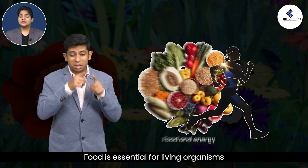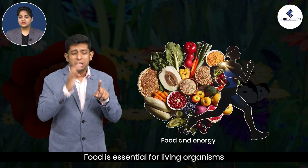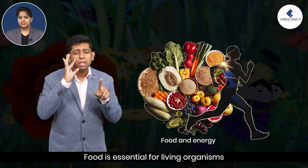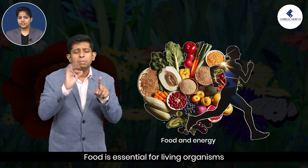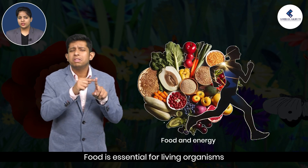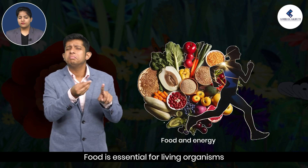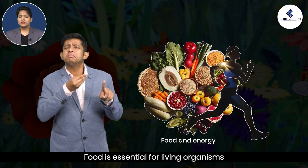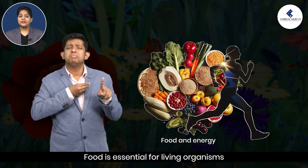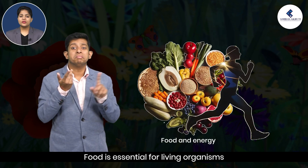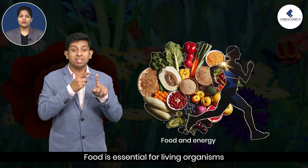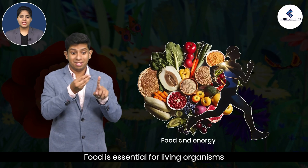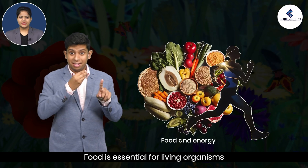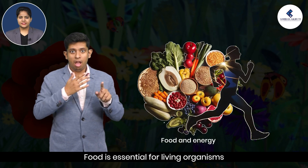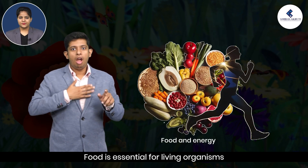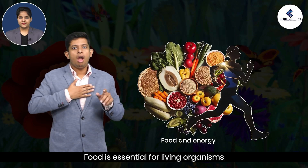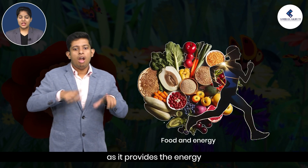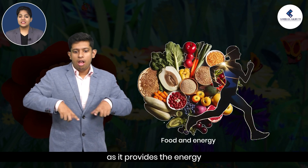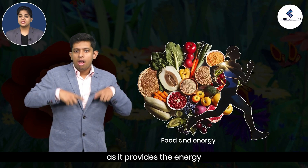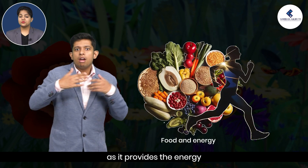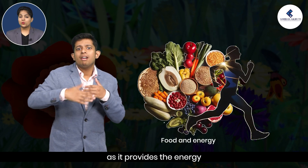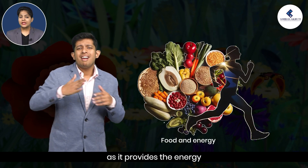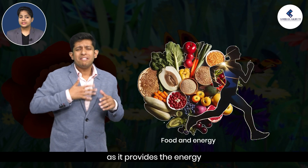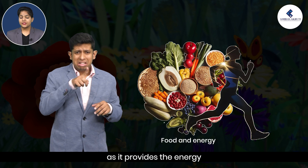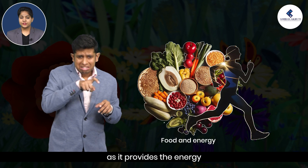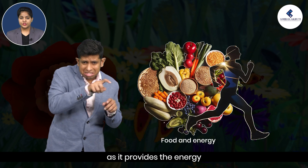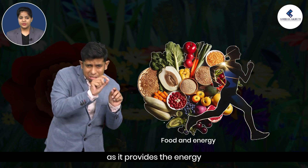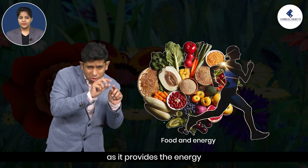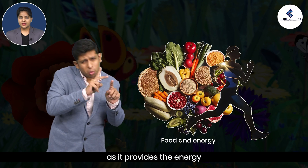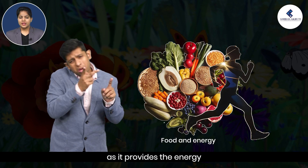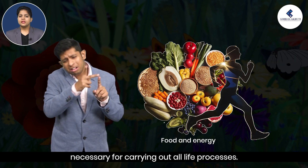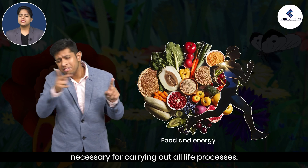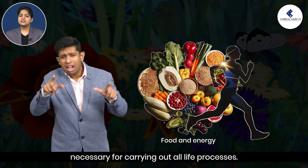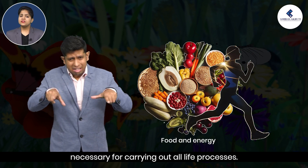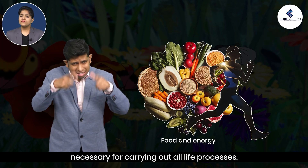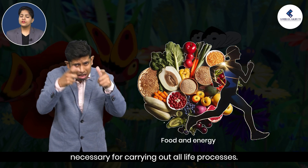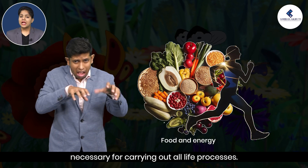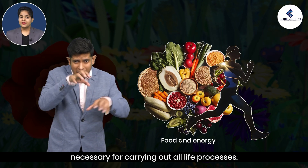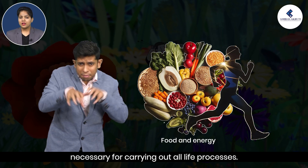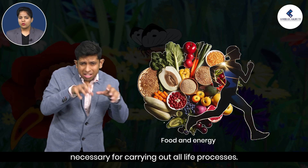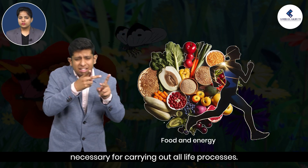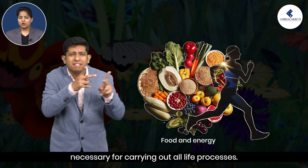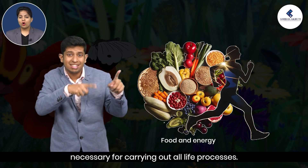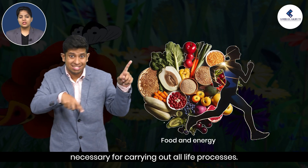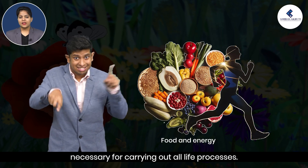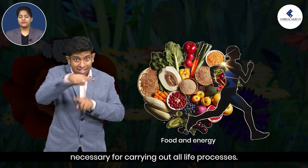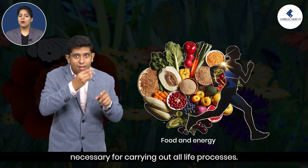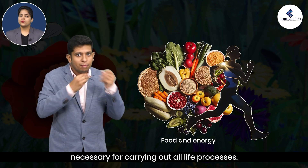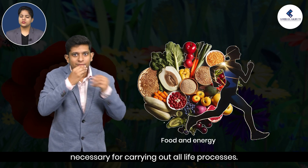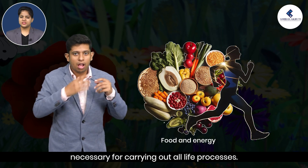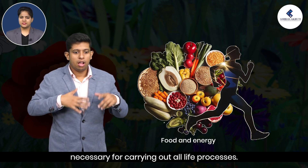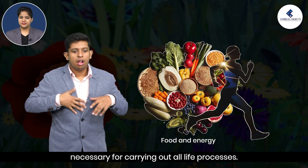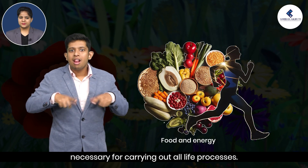Food is essential for living organism as it provides energy necessary for carrying out all